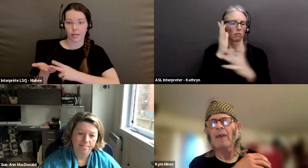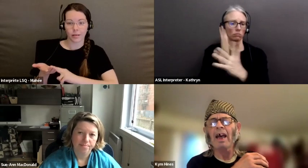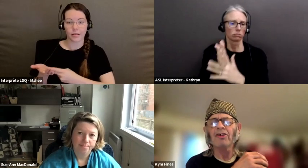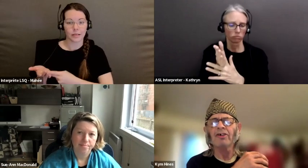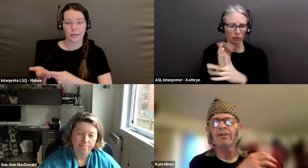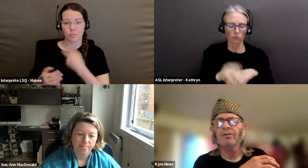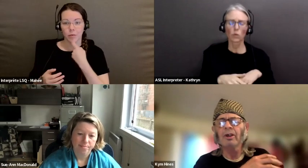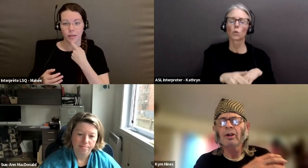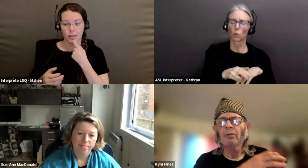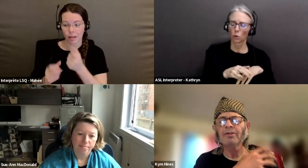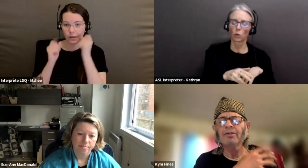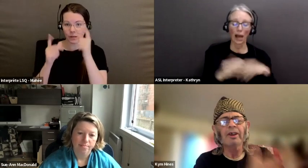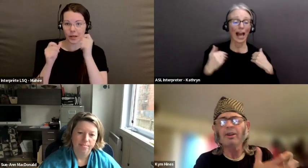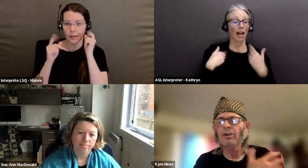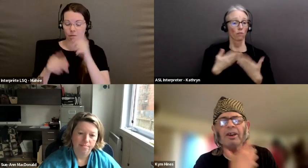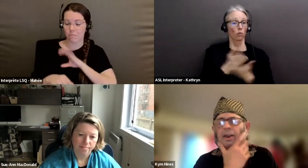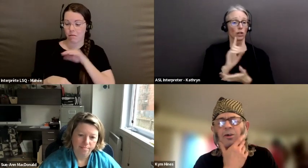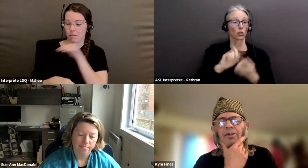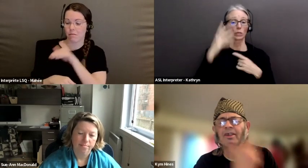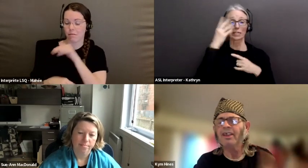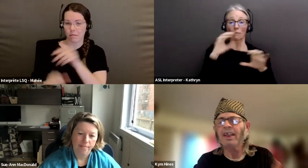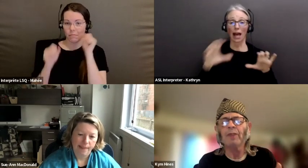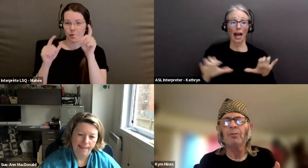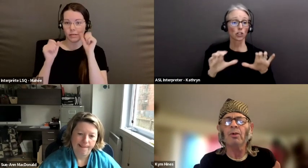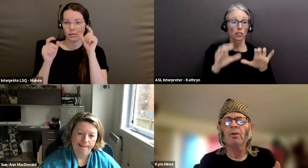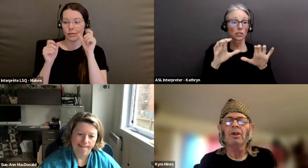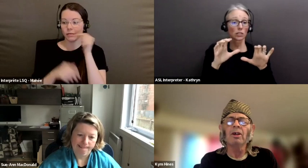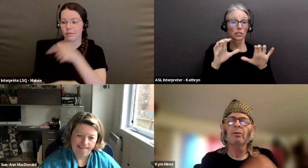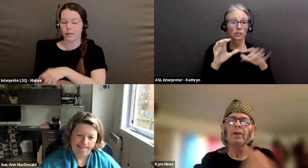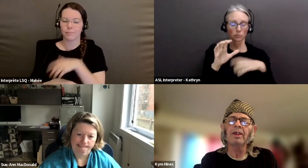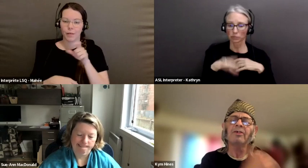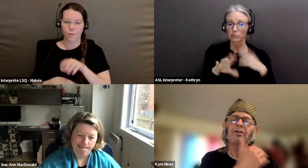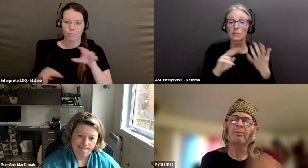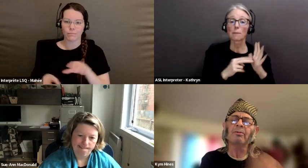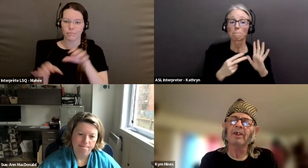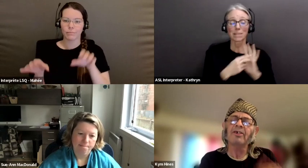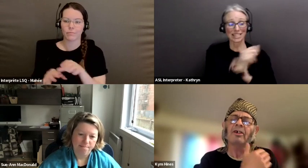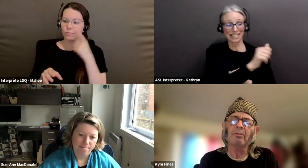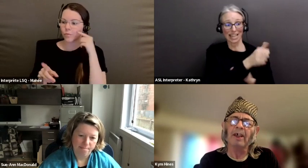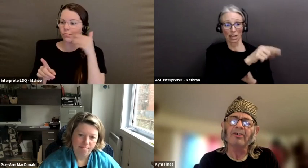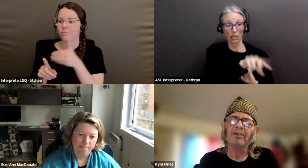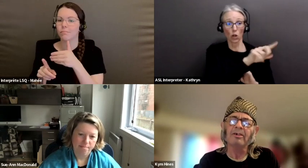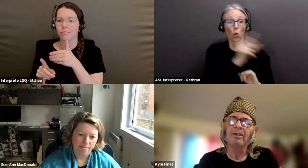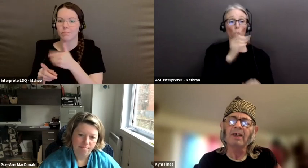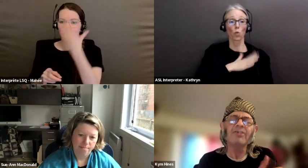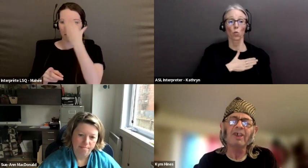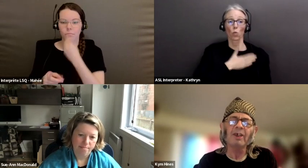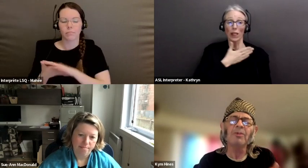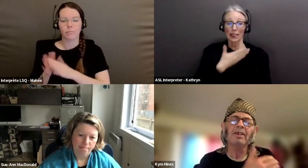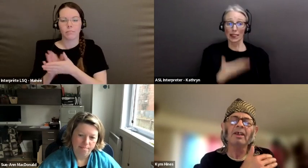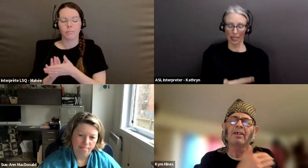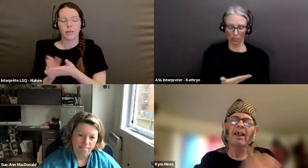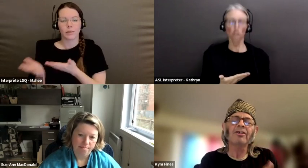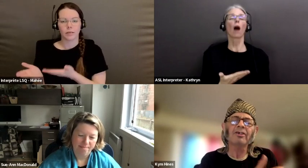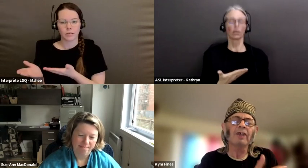sleep actions with, you don't need any more than 10 people who are willing to risk arrest. It seems